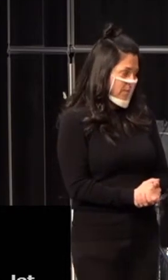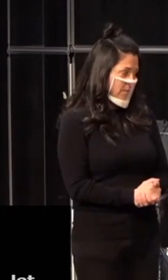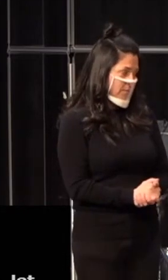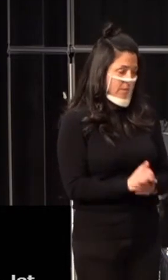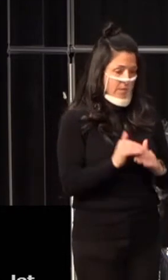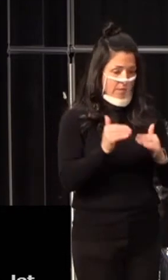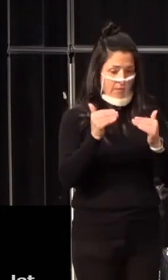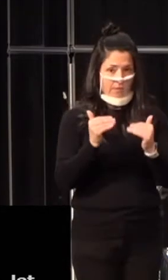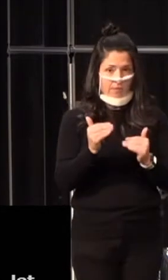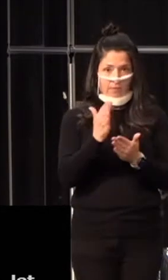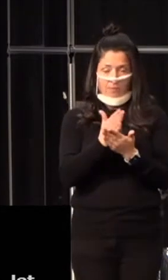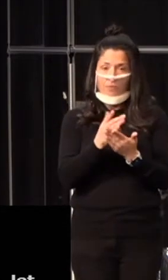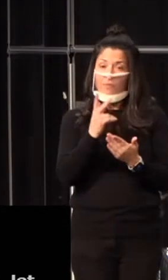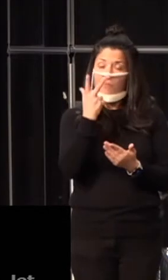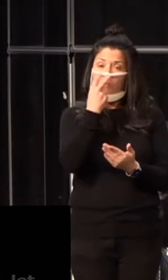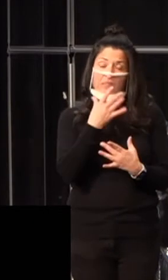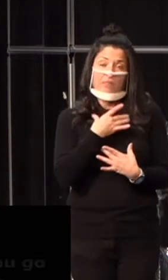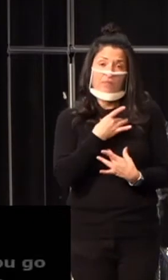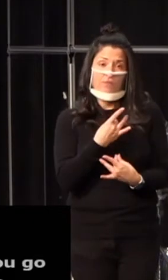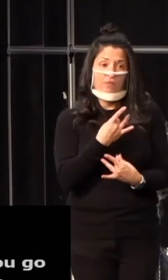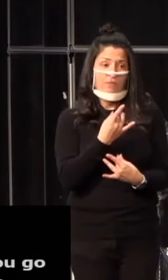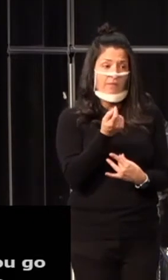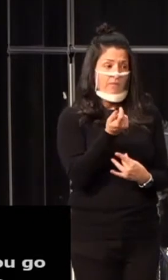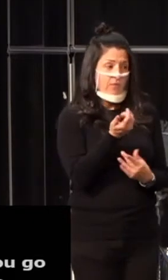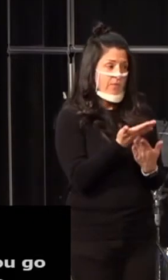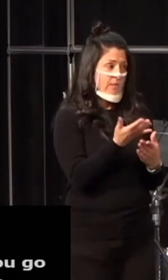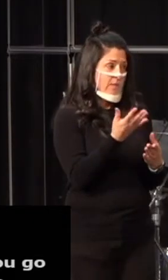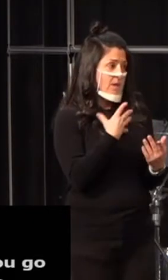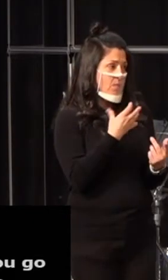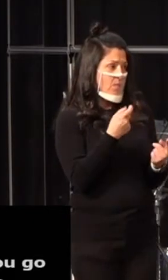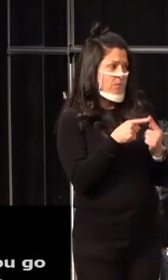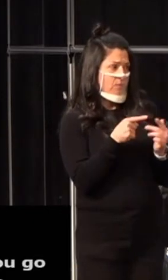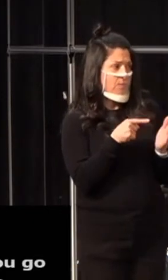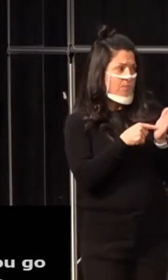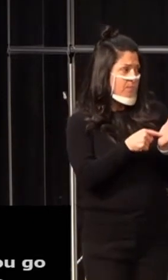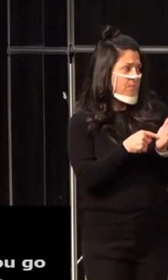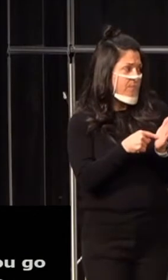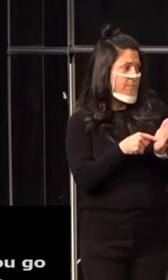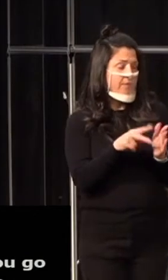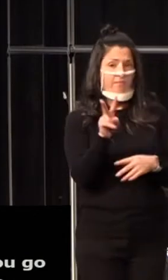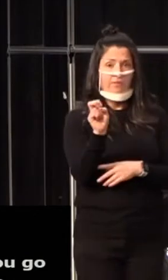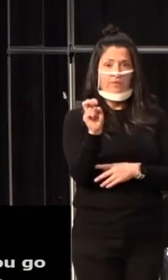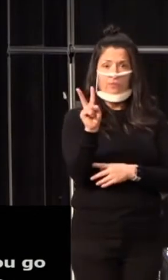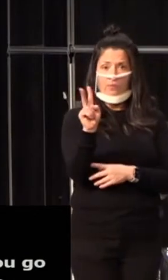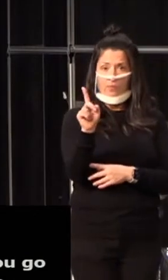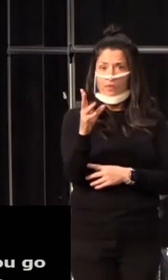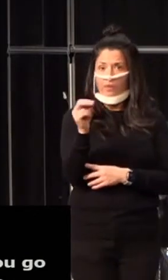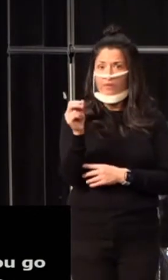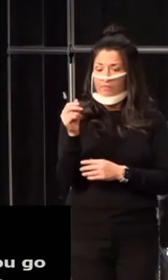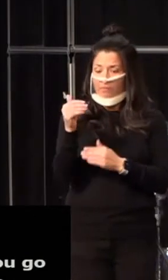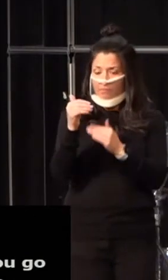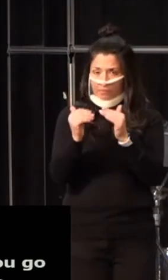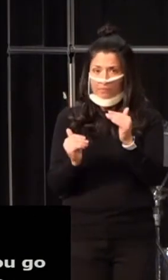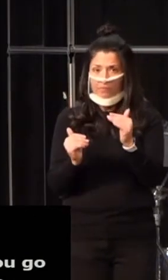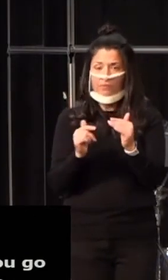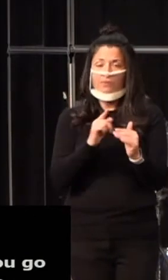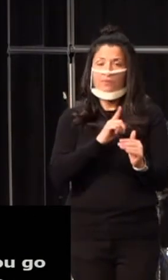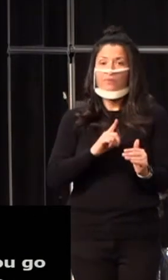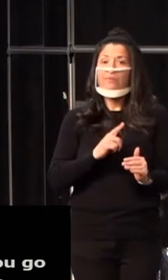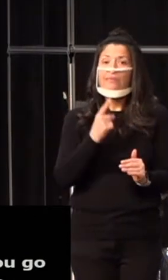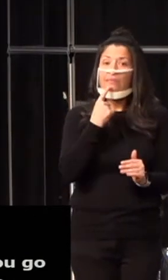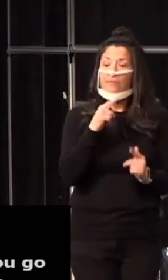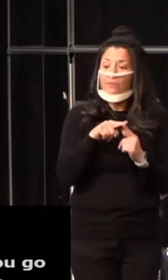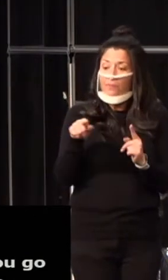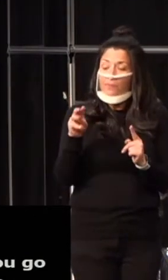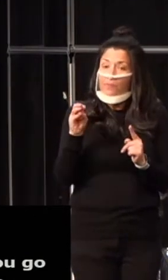This next section is pretty interesting. There's a couple things I want to point out, verses 21 and following. And the Lord said to Moses,